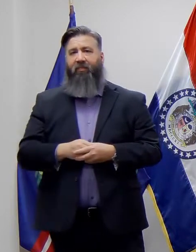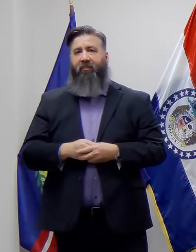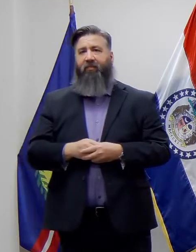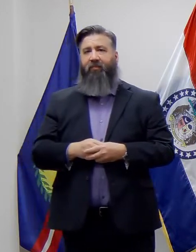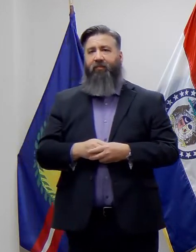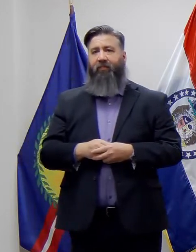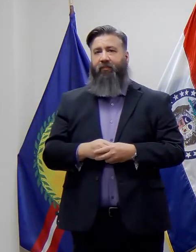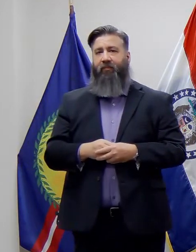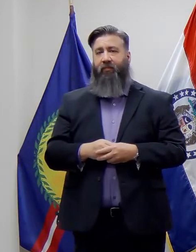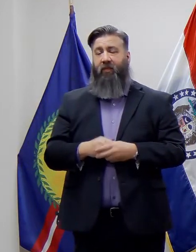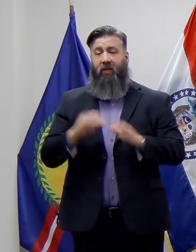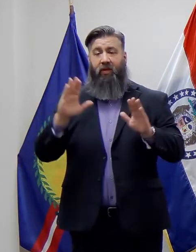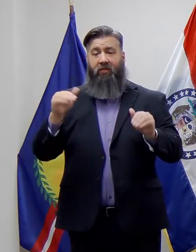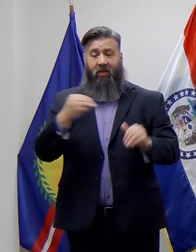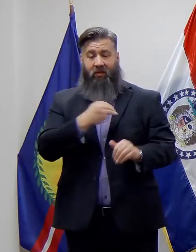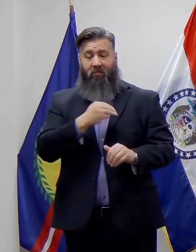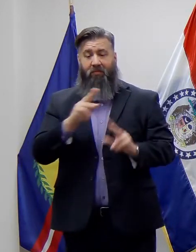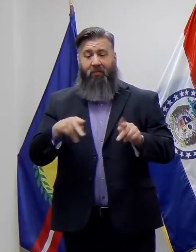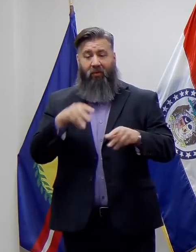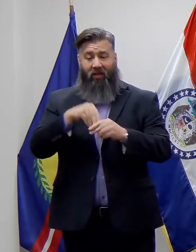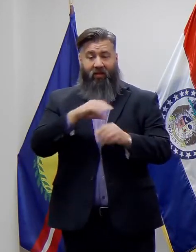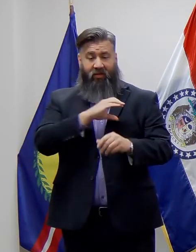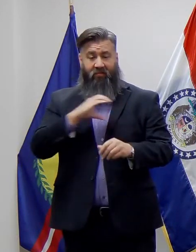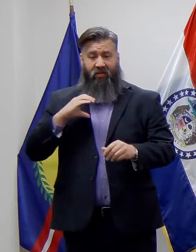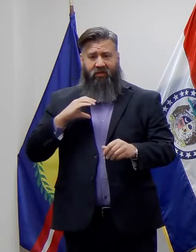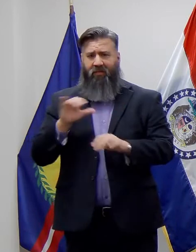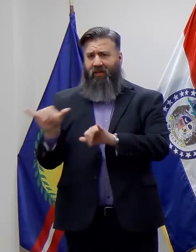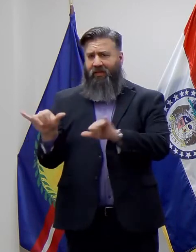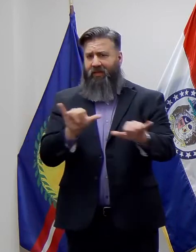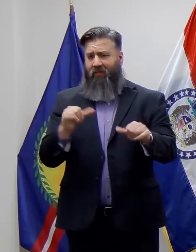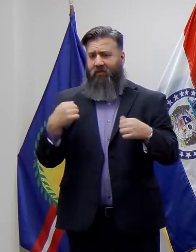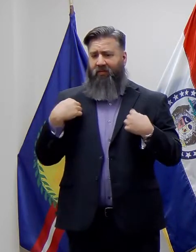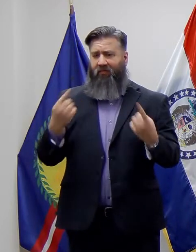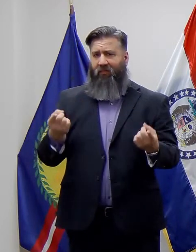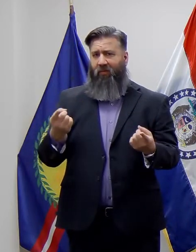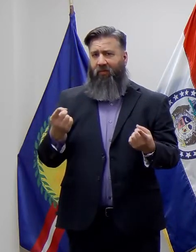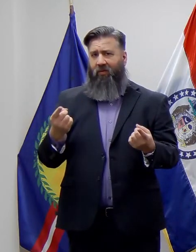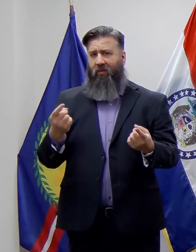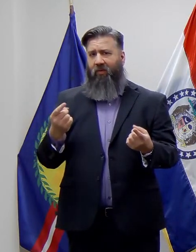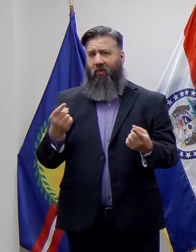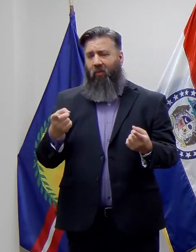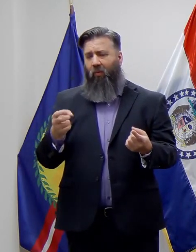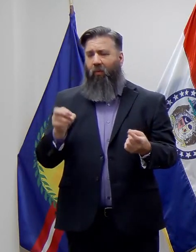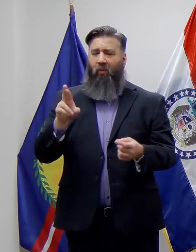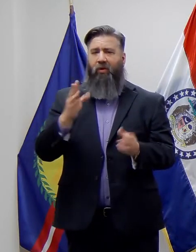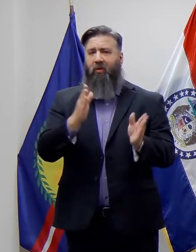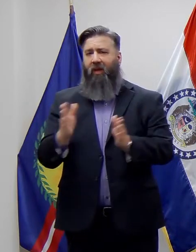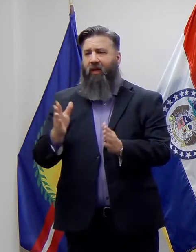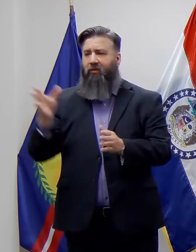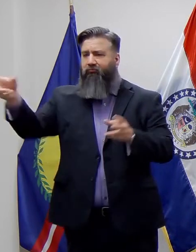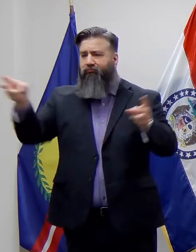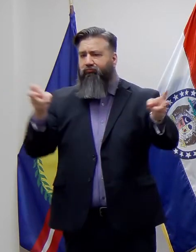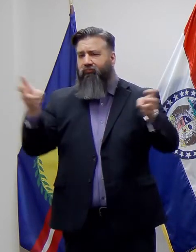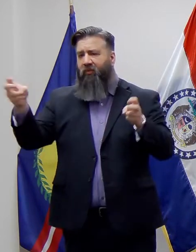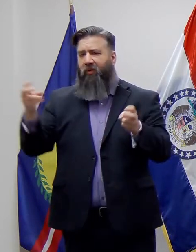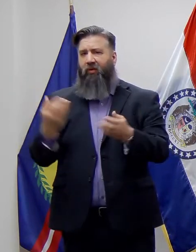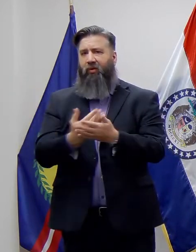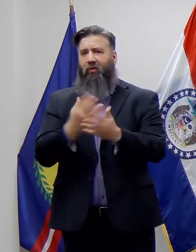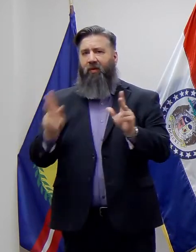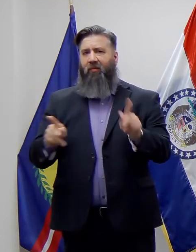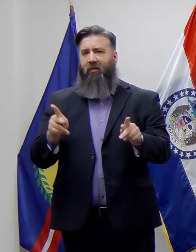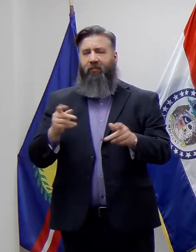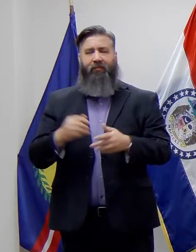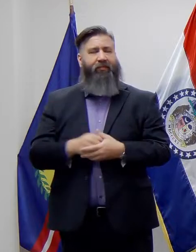be the same as it was in 2019, or do you plan to bring forward a new municipal member and new citizen members? I know the others are fairly well